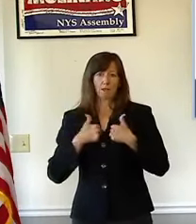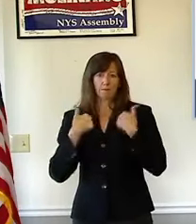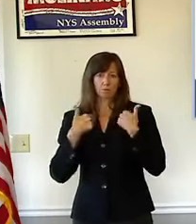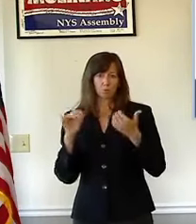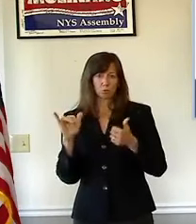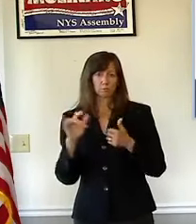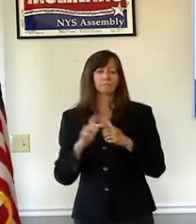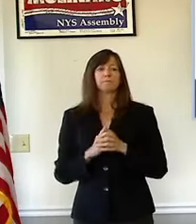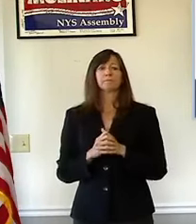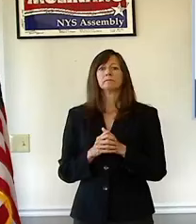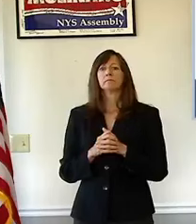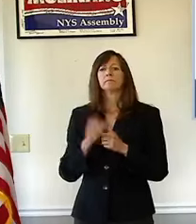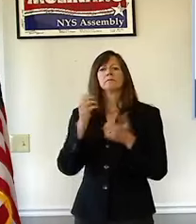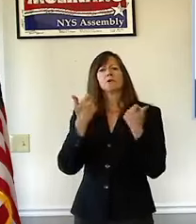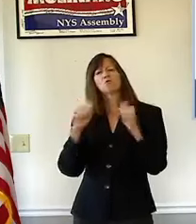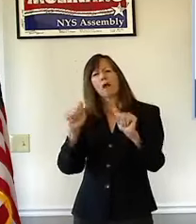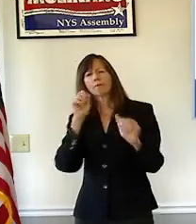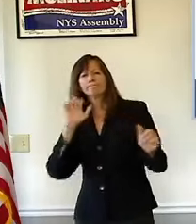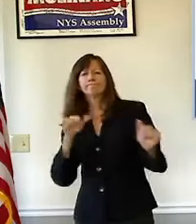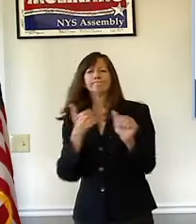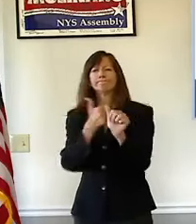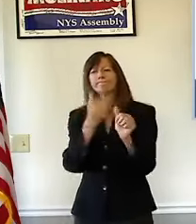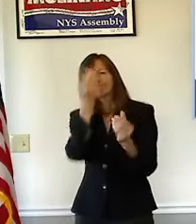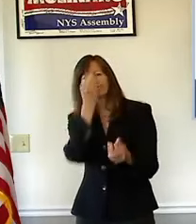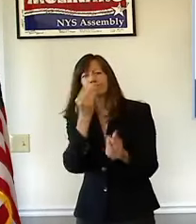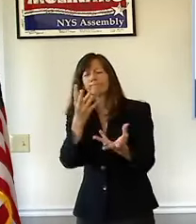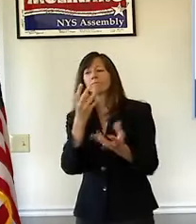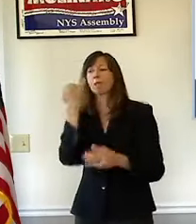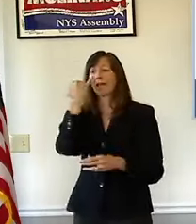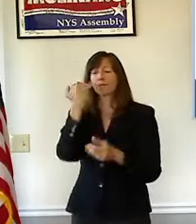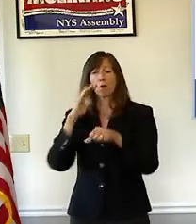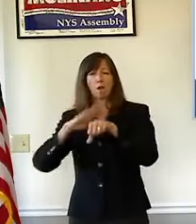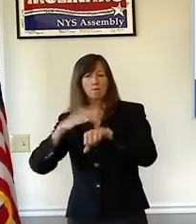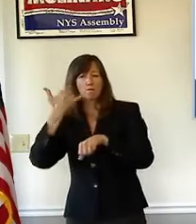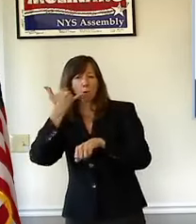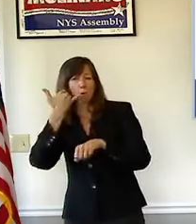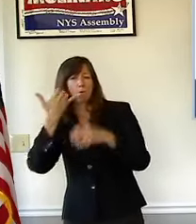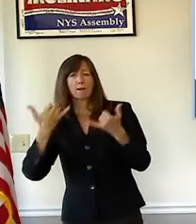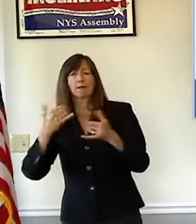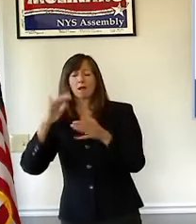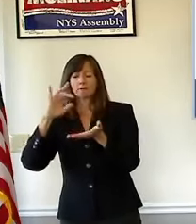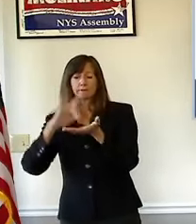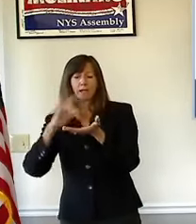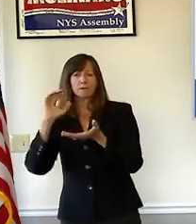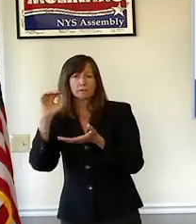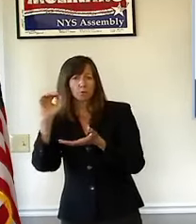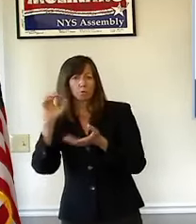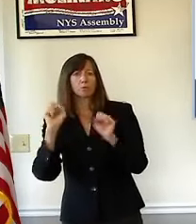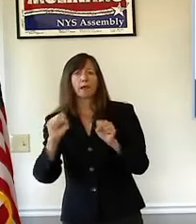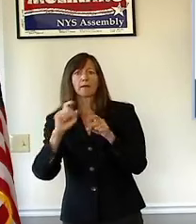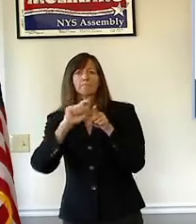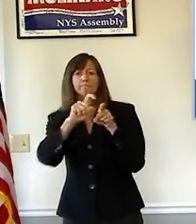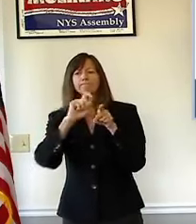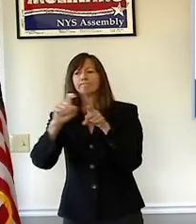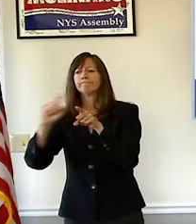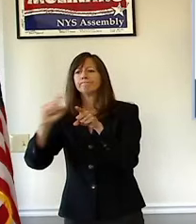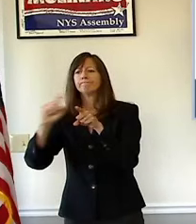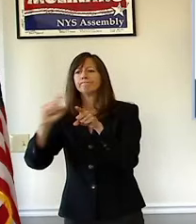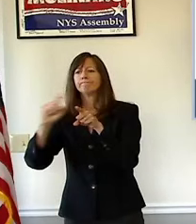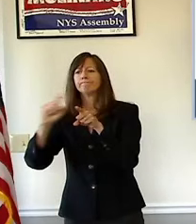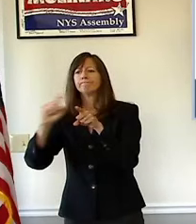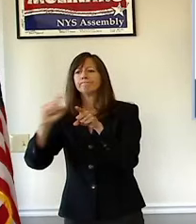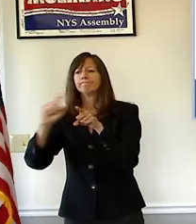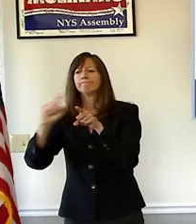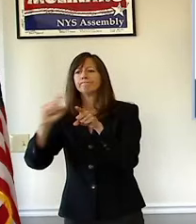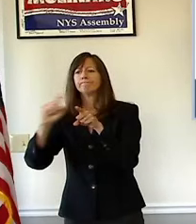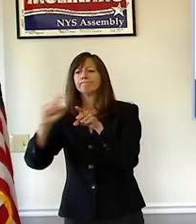We're trying to try to get you updated this evening. If you're on the telephone line now, you can dial zero. We're calling thousands of your neighbors across